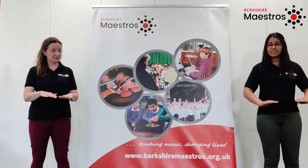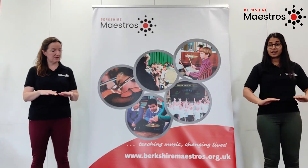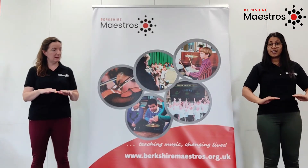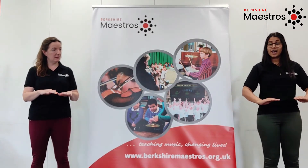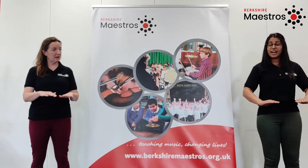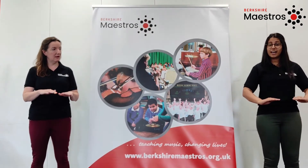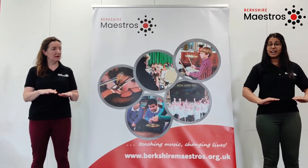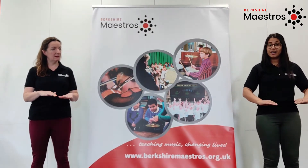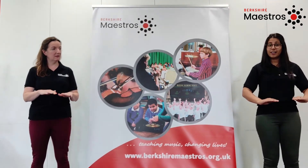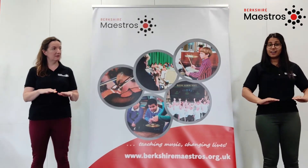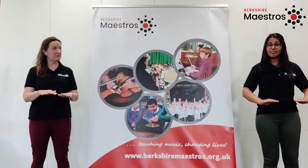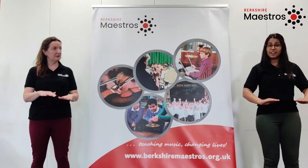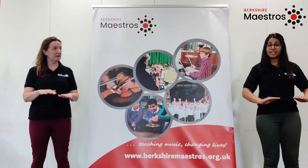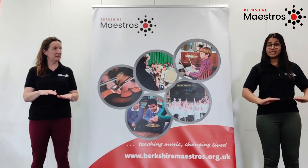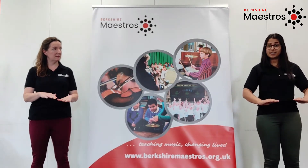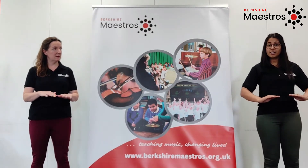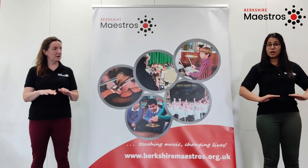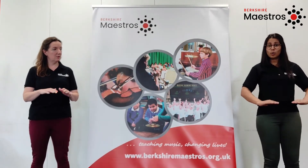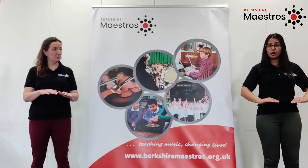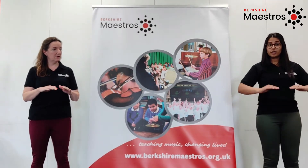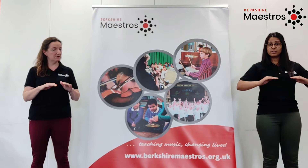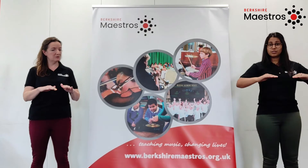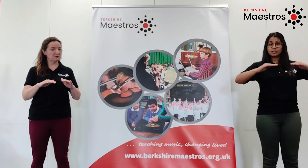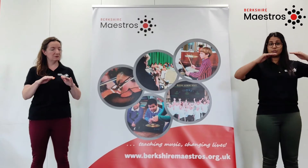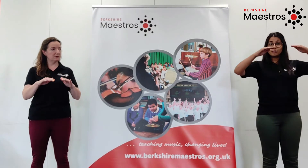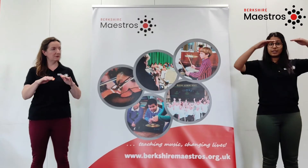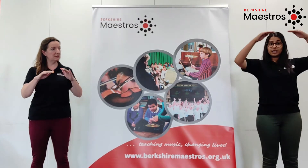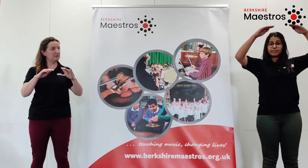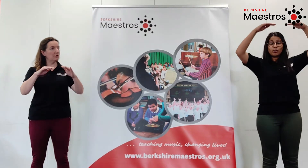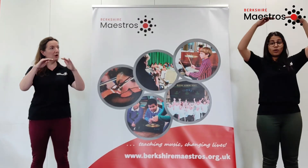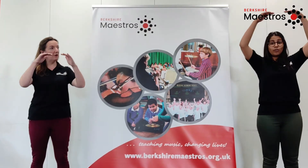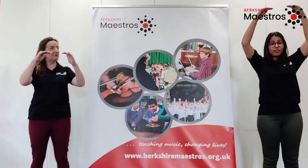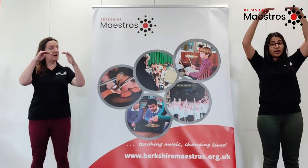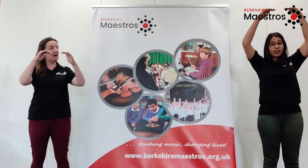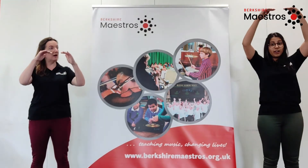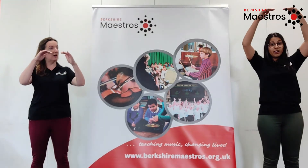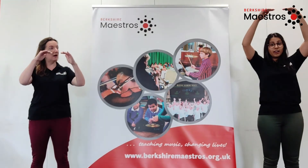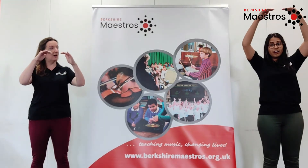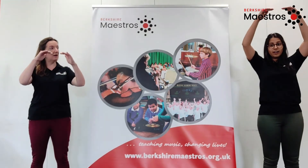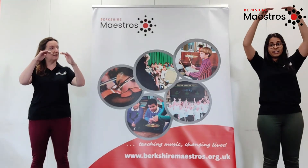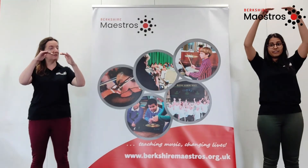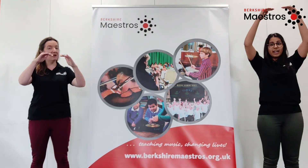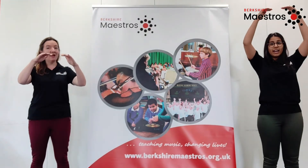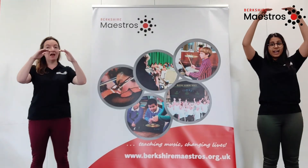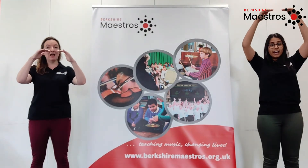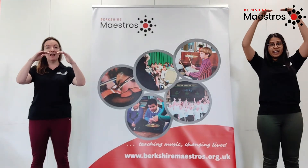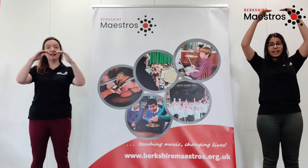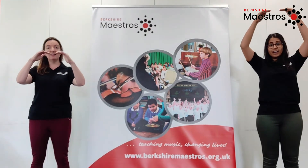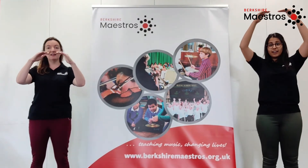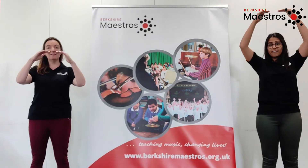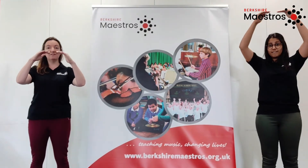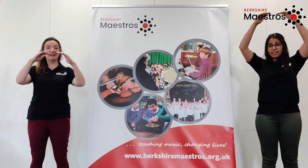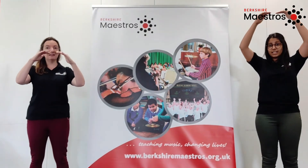Elevator, elevator, one, two, three, four, five.